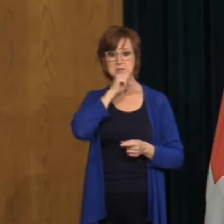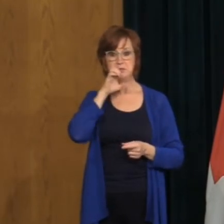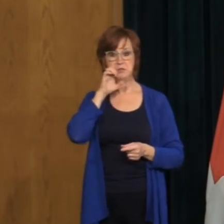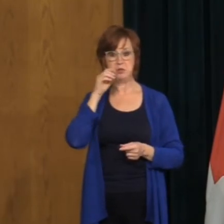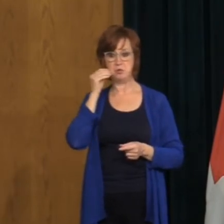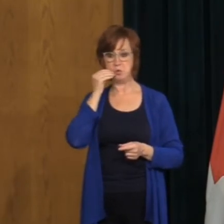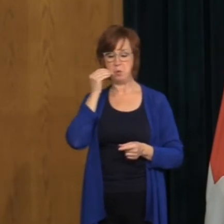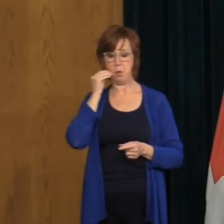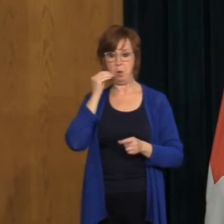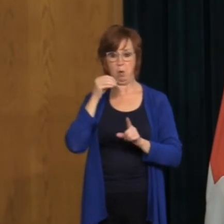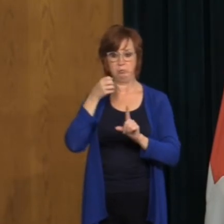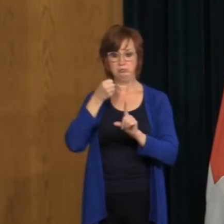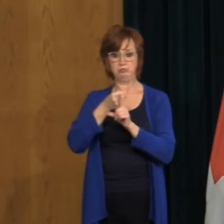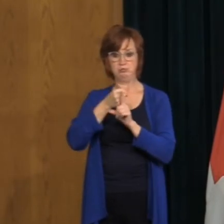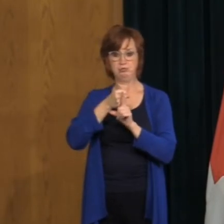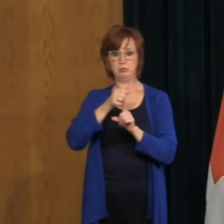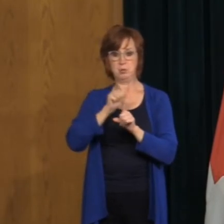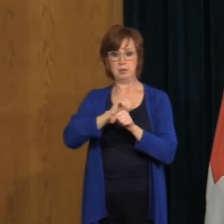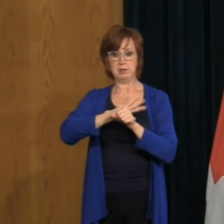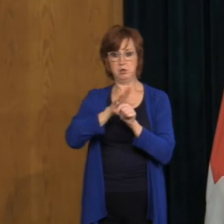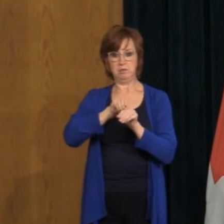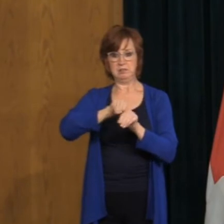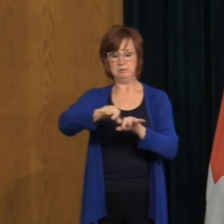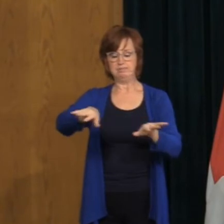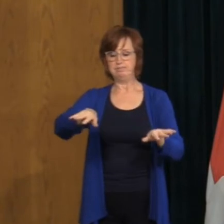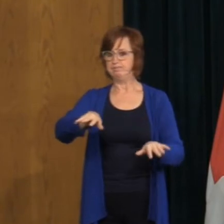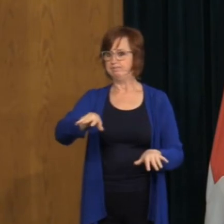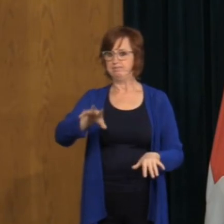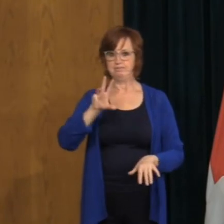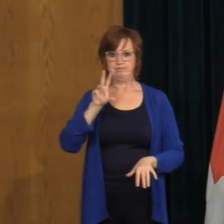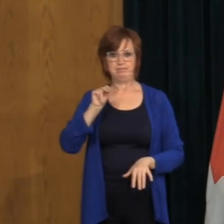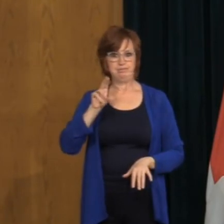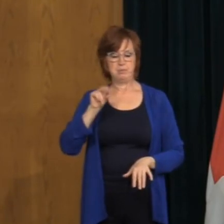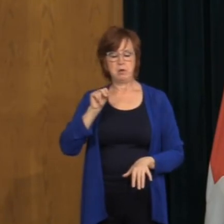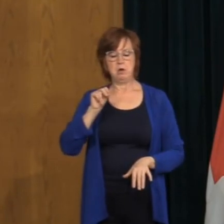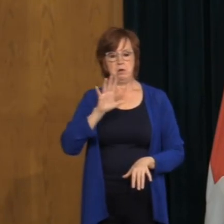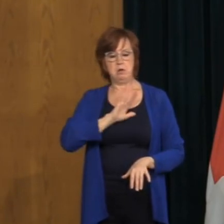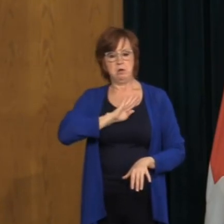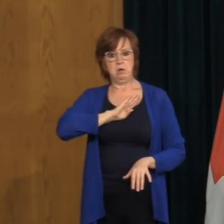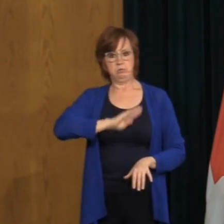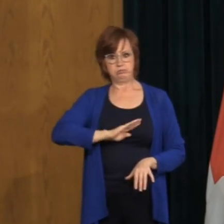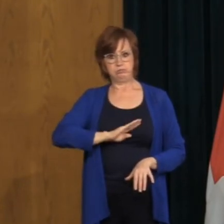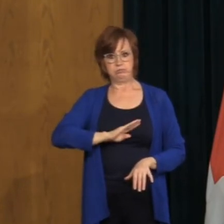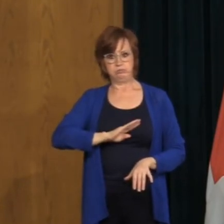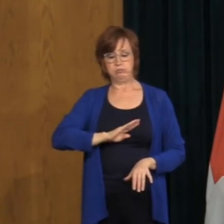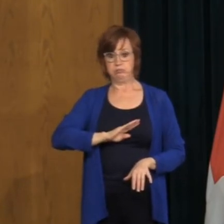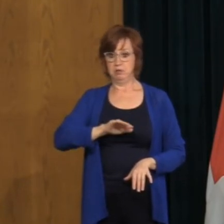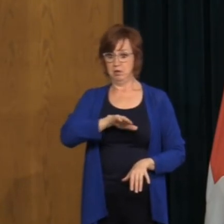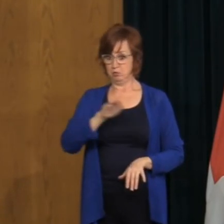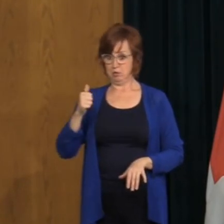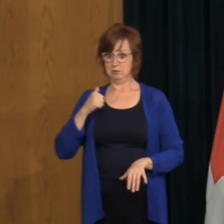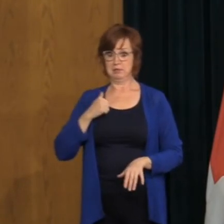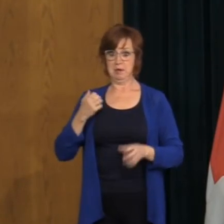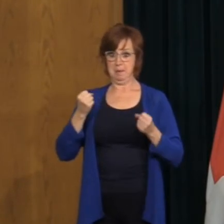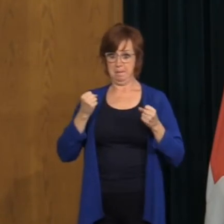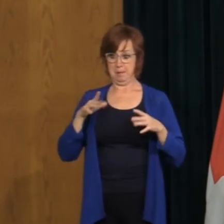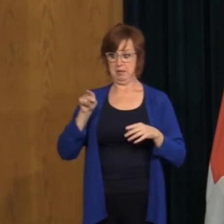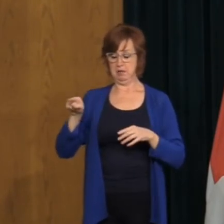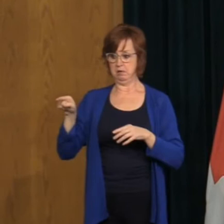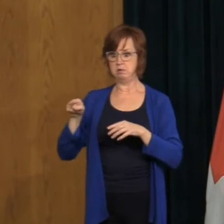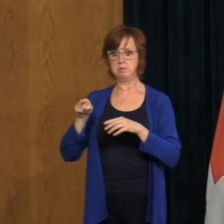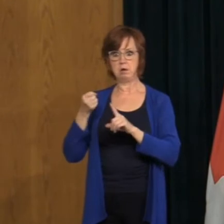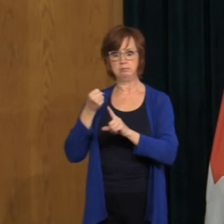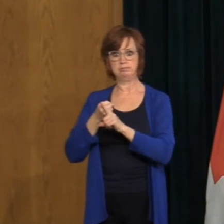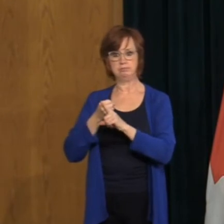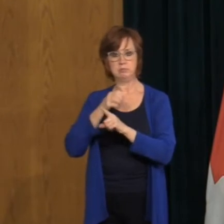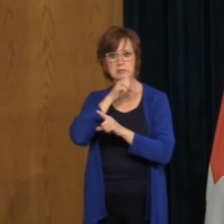in Canada have come from long-term care centers. So much of that is due, yes, to the minimum guidelines that we have, but also to